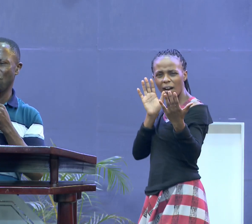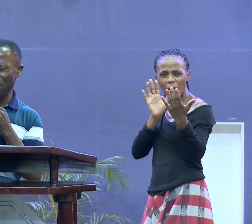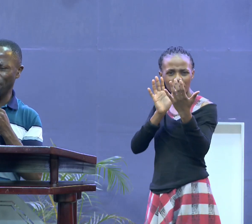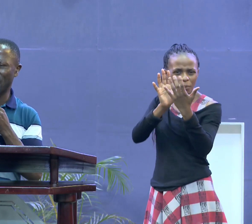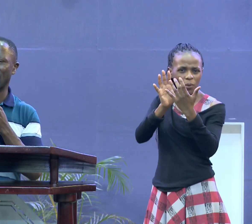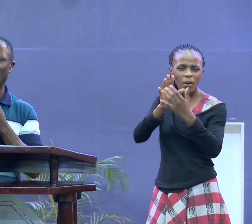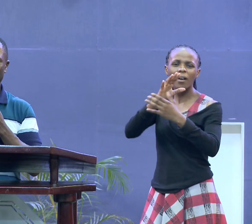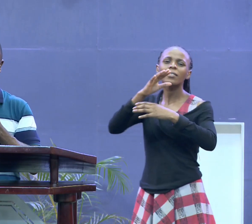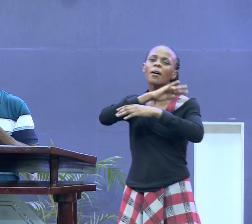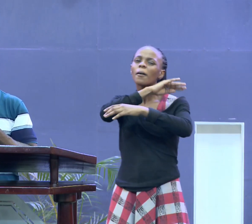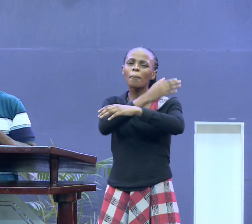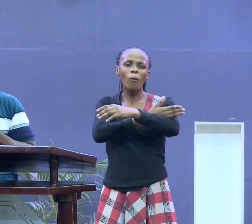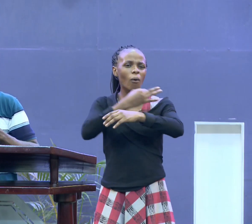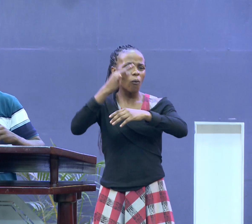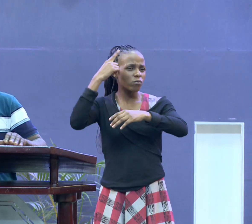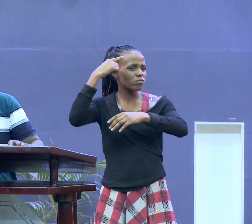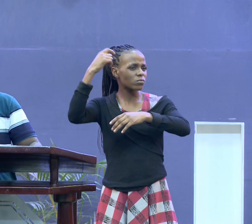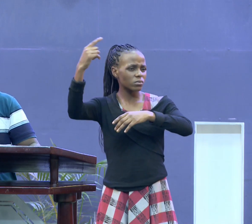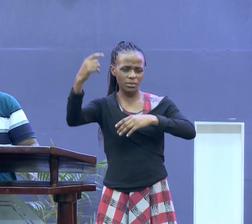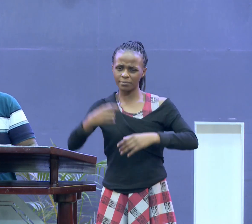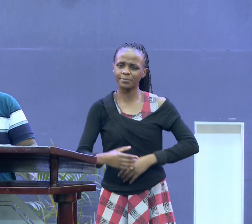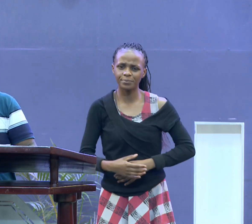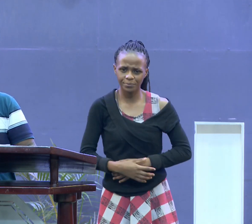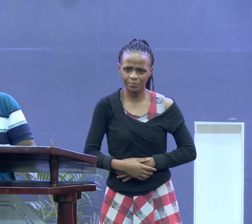of dreams.